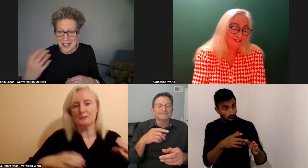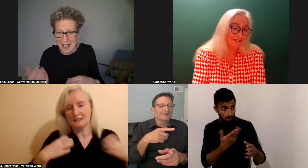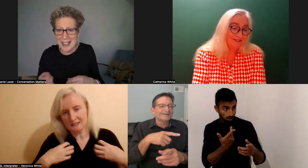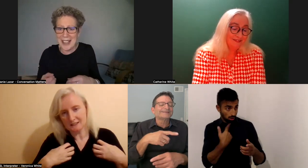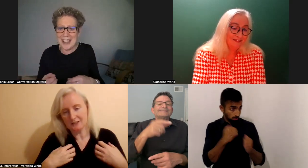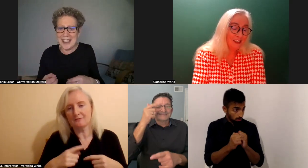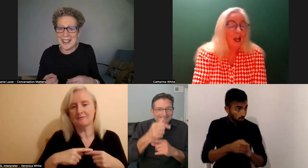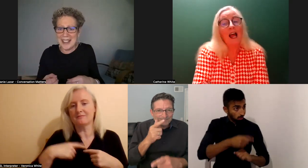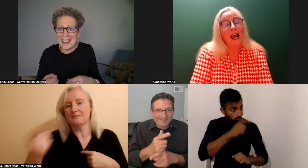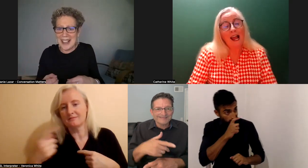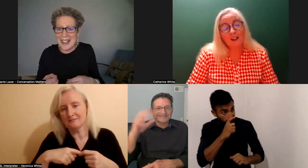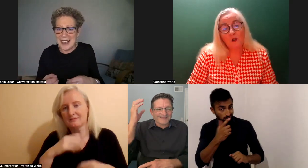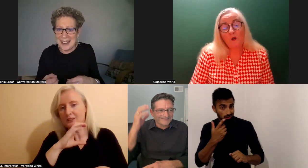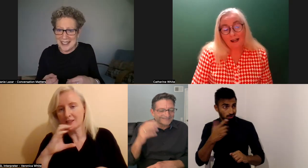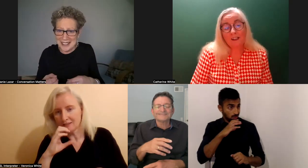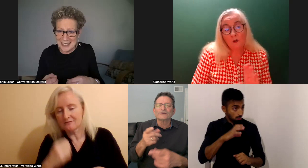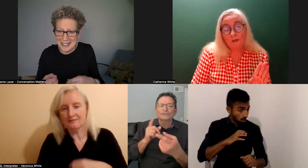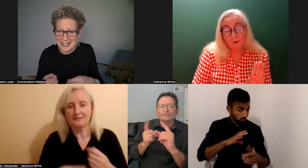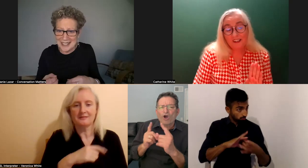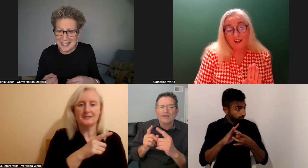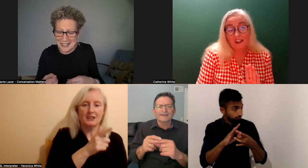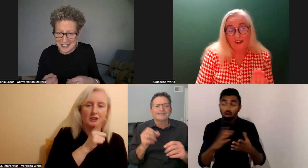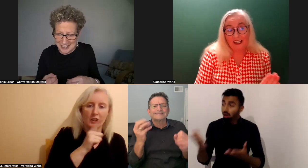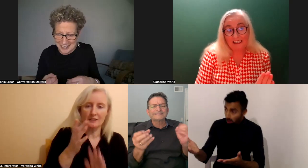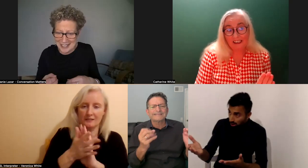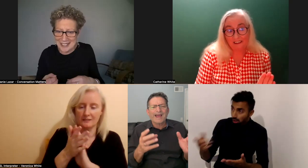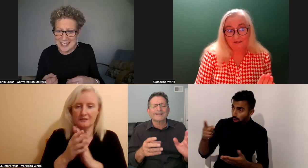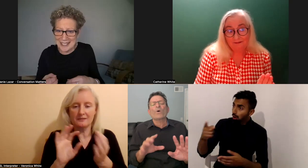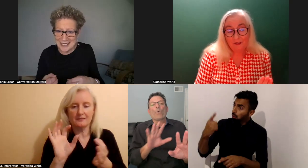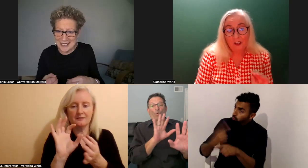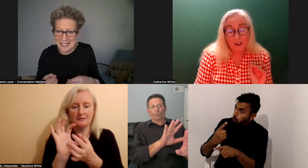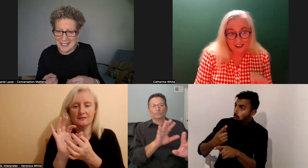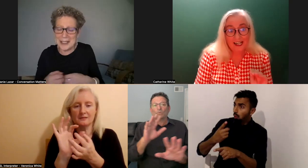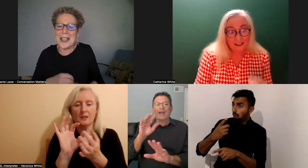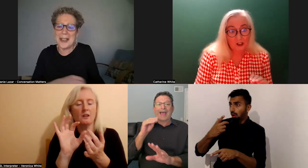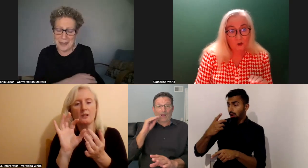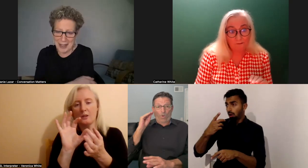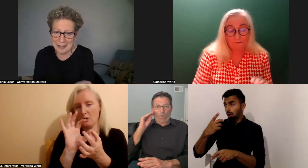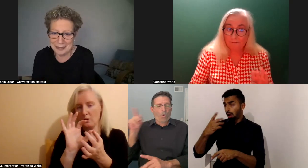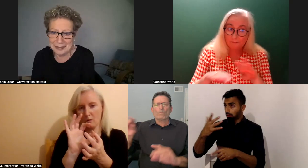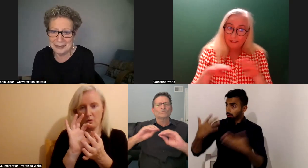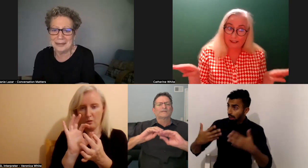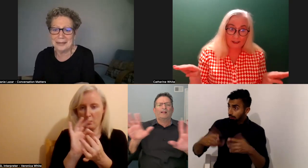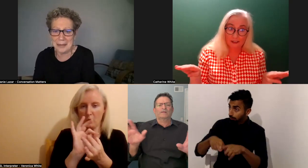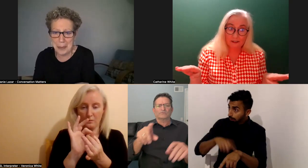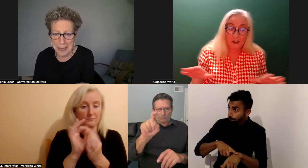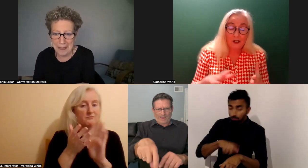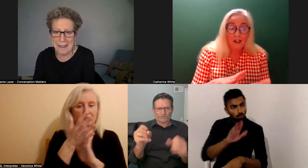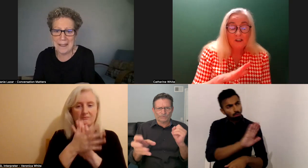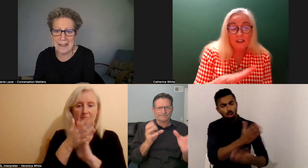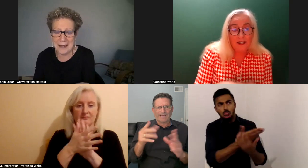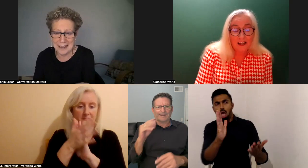and signing? At home, it was actually very clear. You signed at home. That's